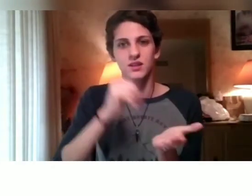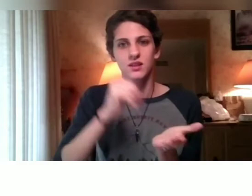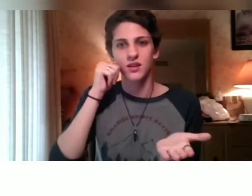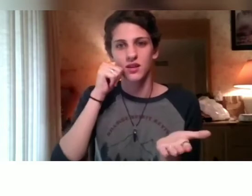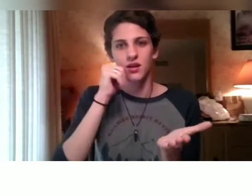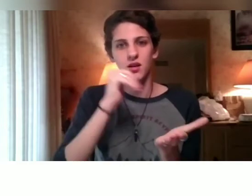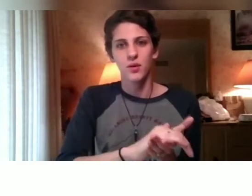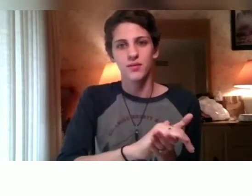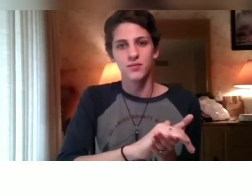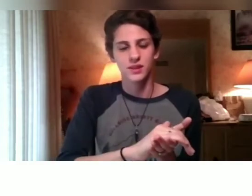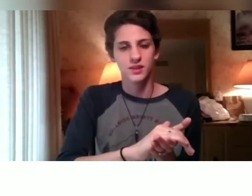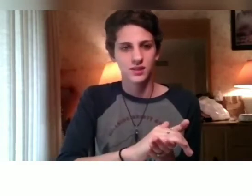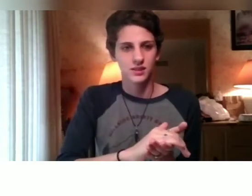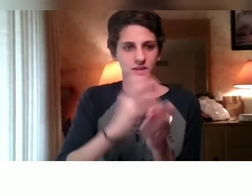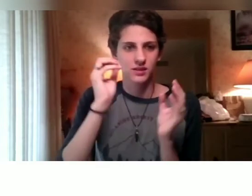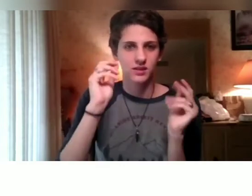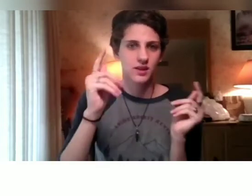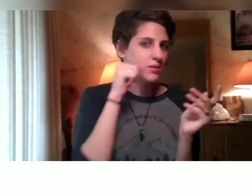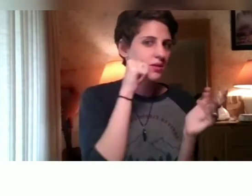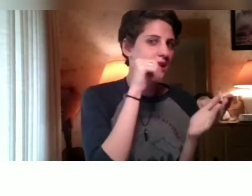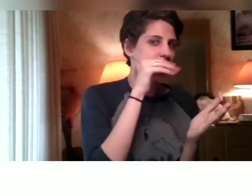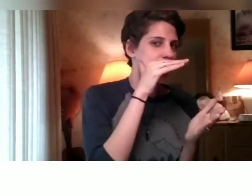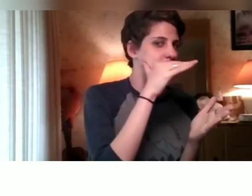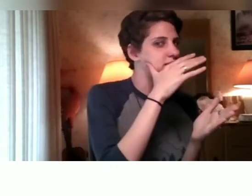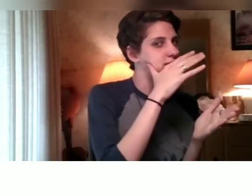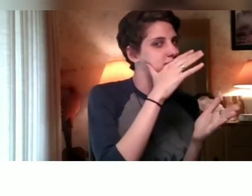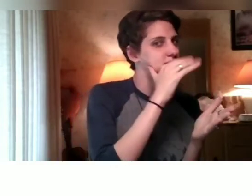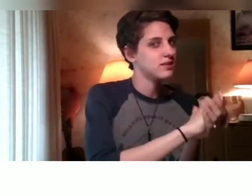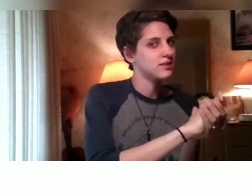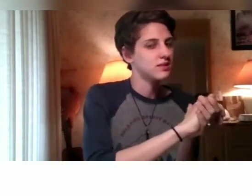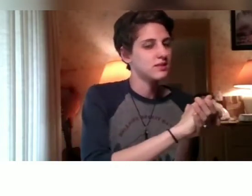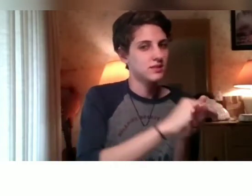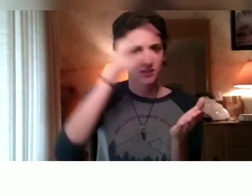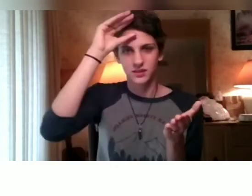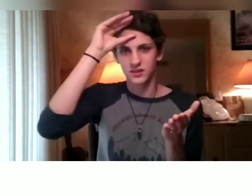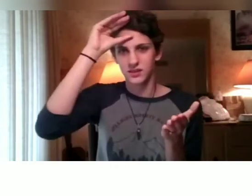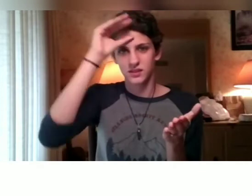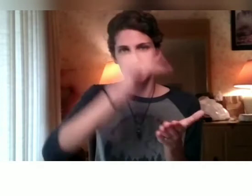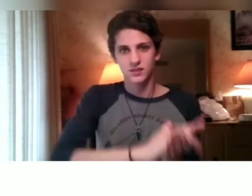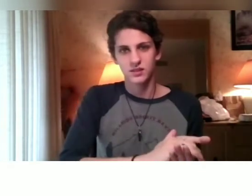husband, wife. I'm doing that same thing.